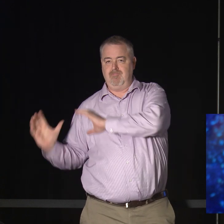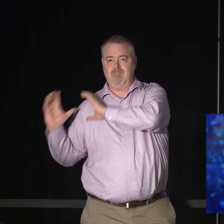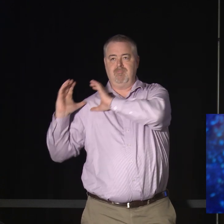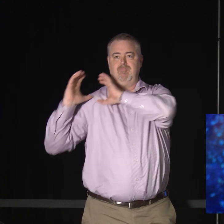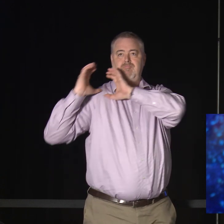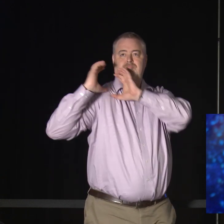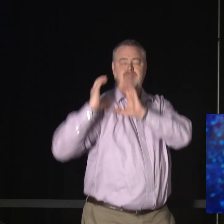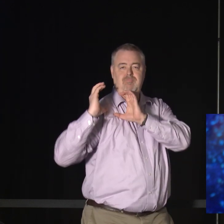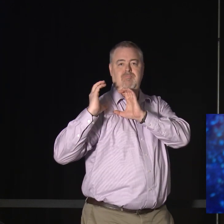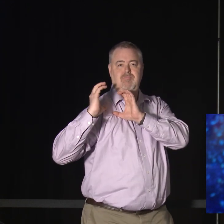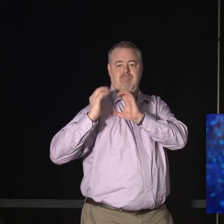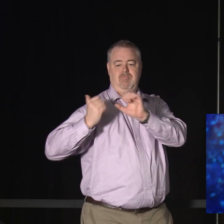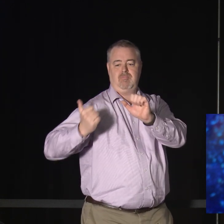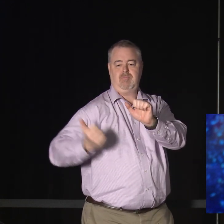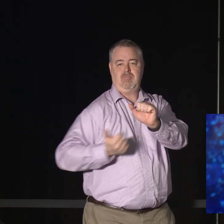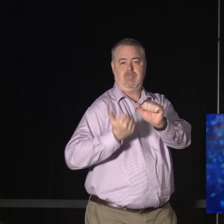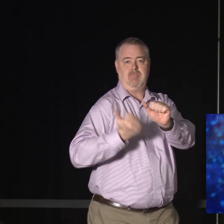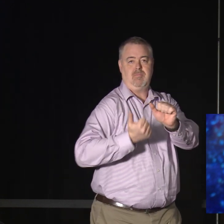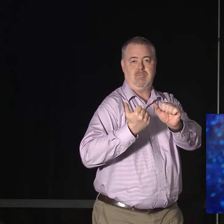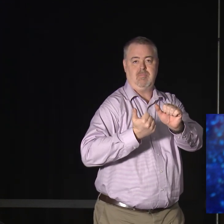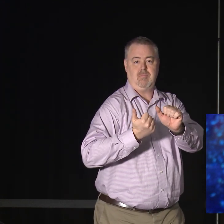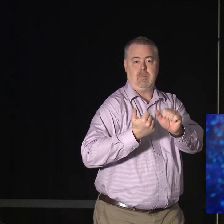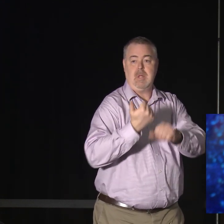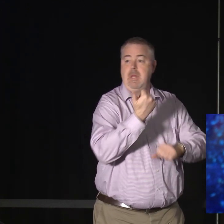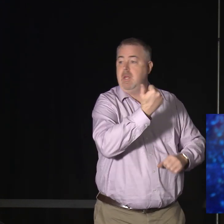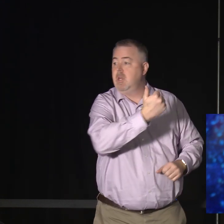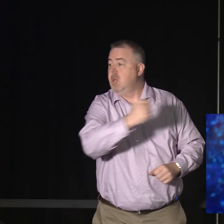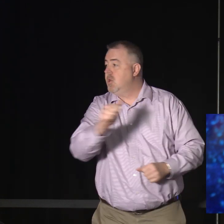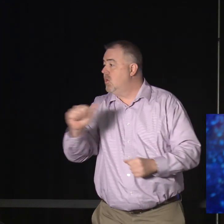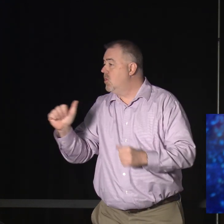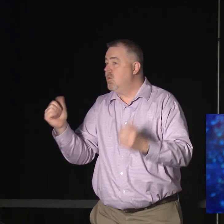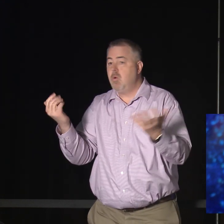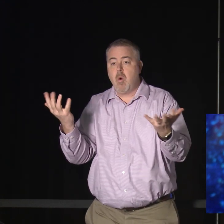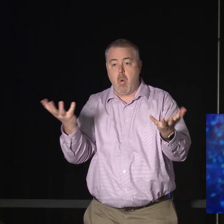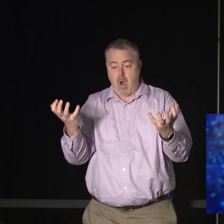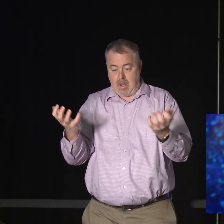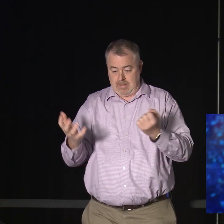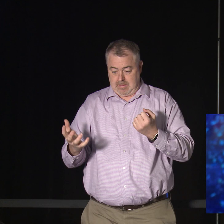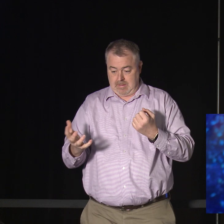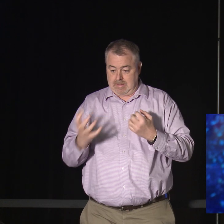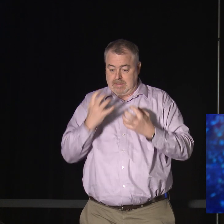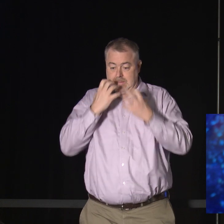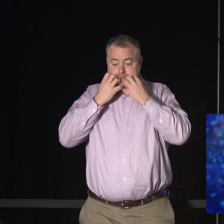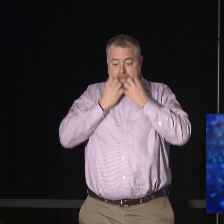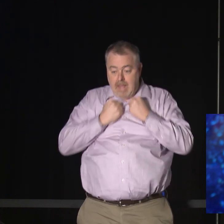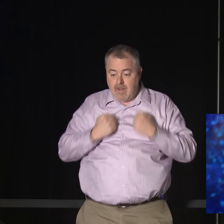me. For whosoever will save his life shall,